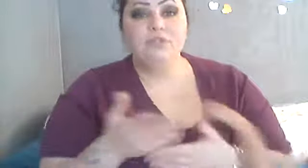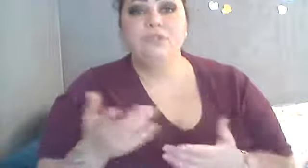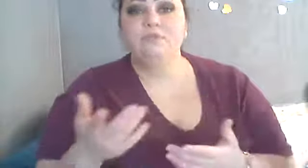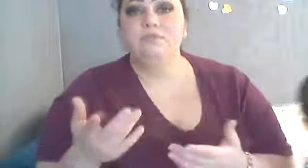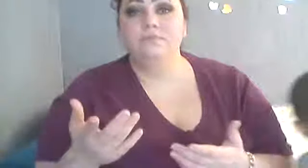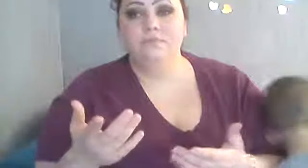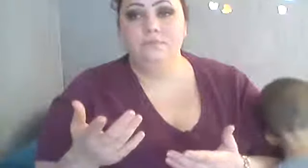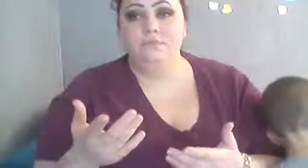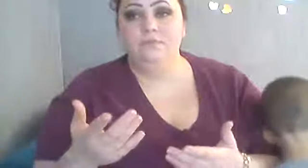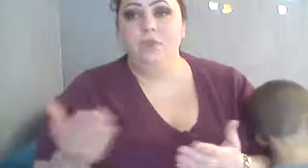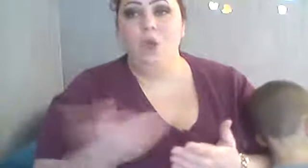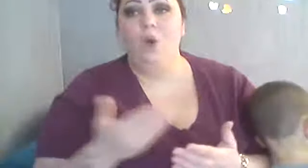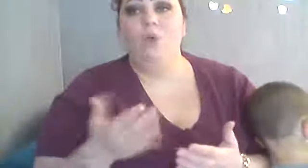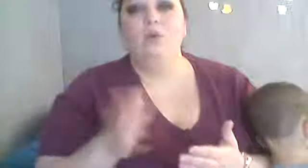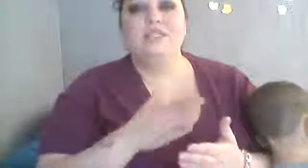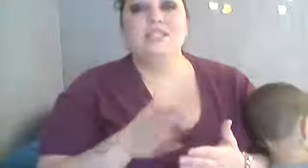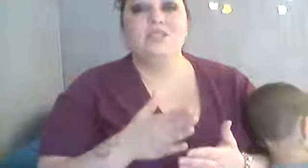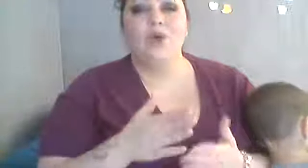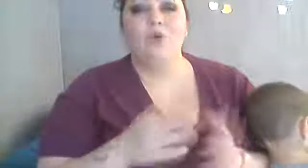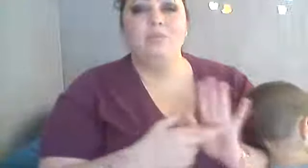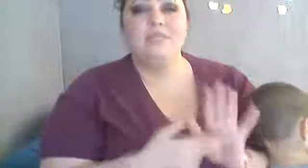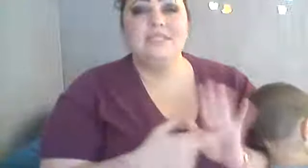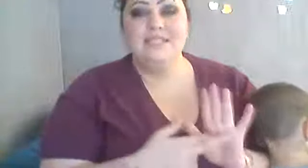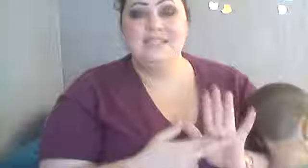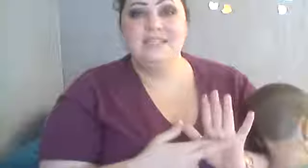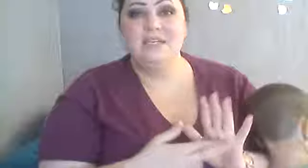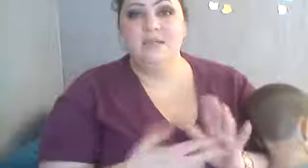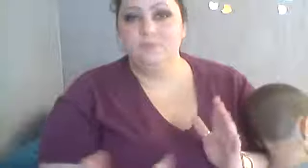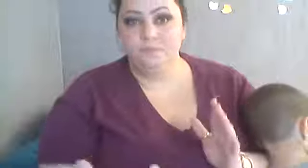after? What is the song representing?